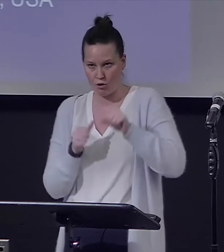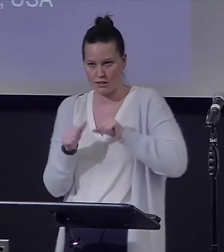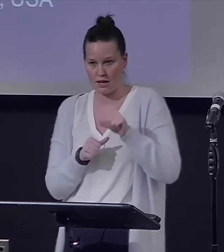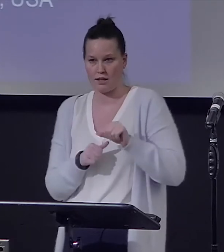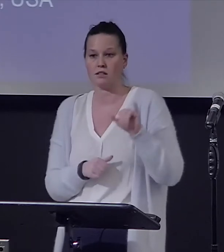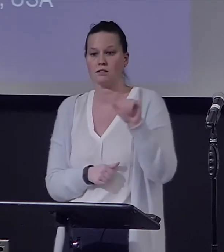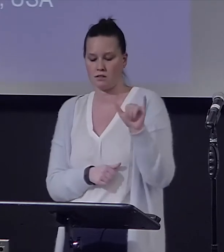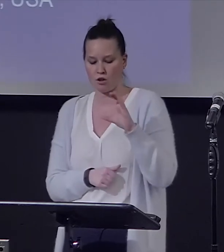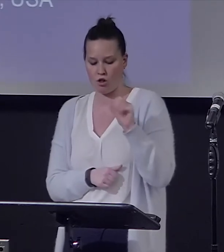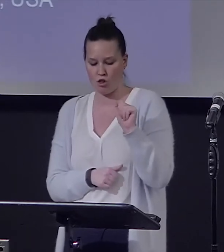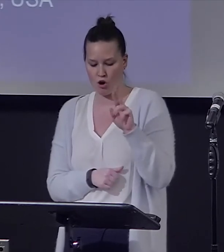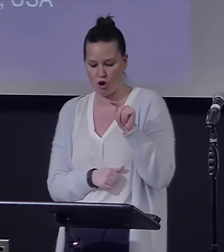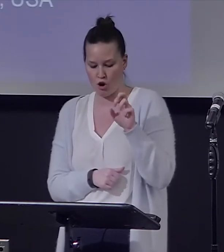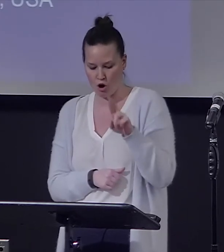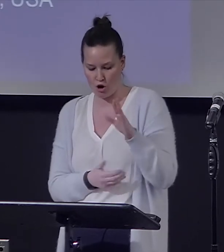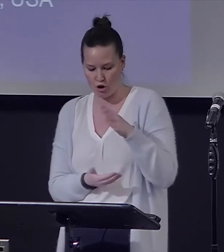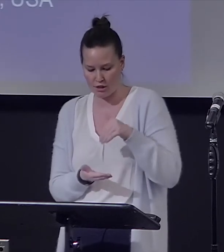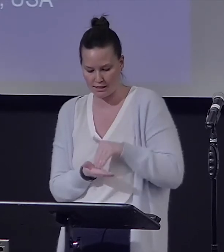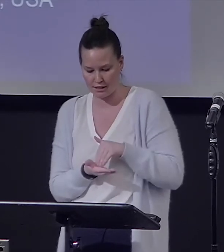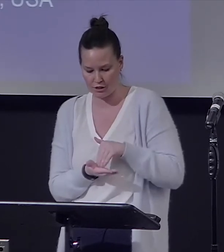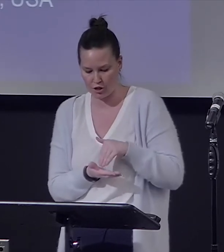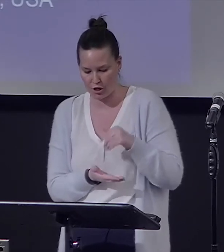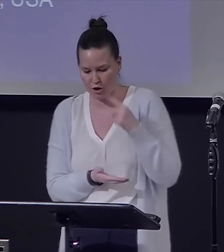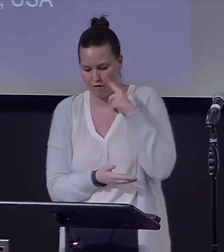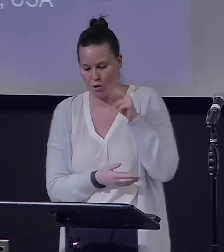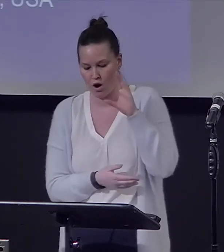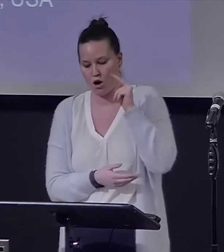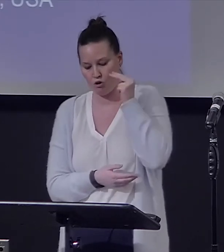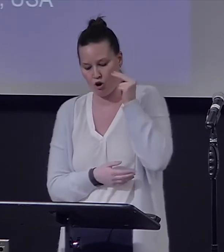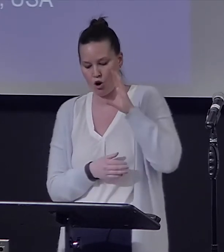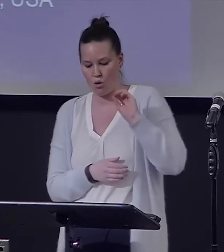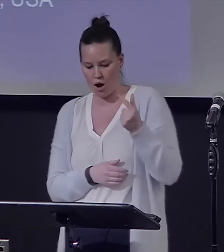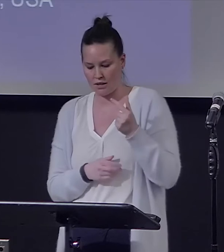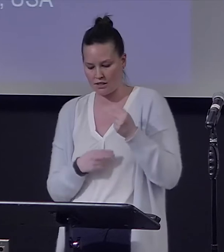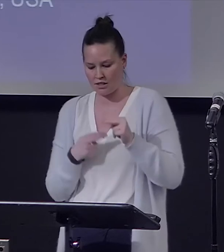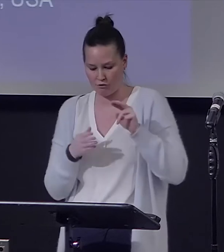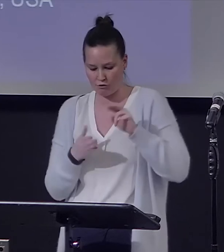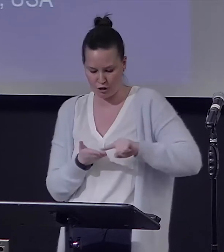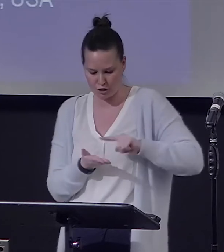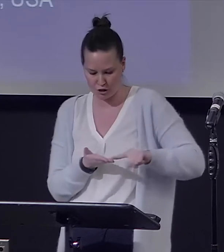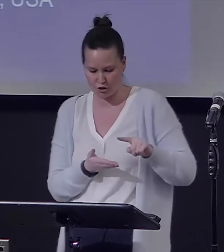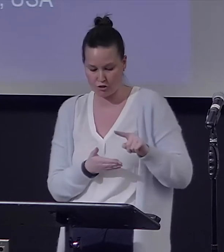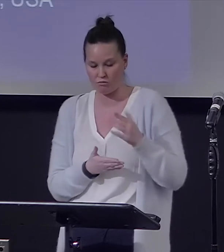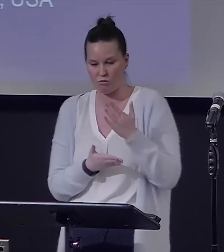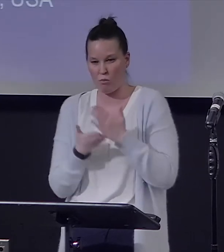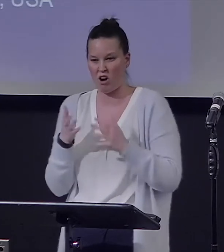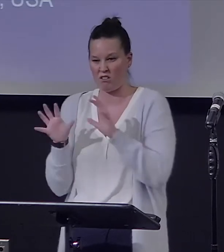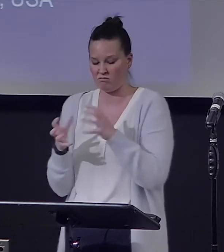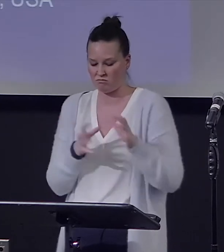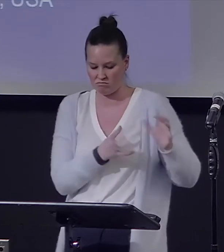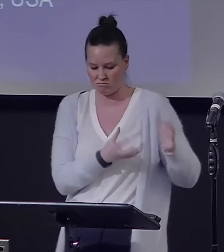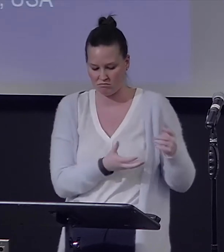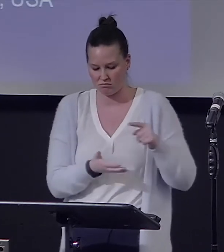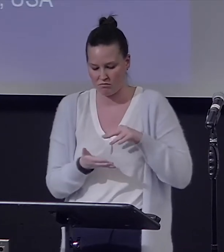and behavioral neuroscience and the carter center for neurocognitive research